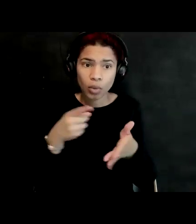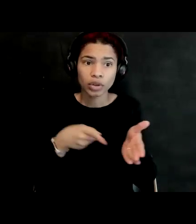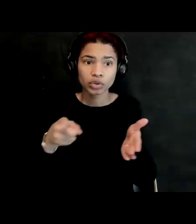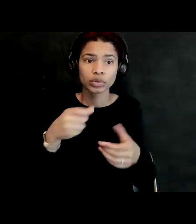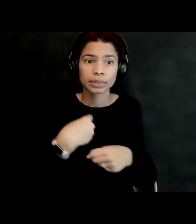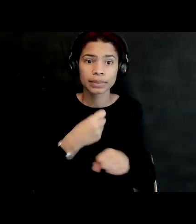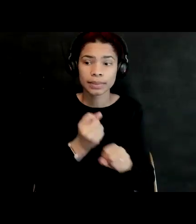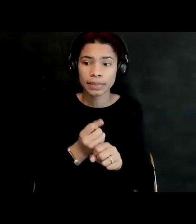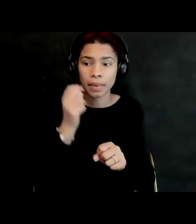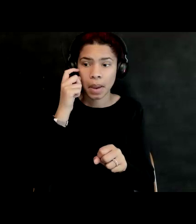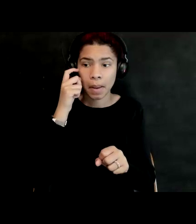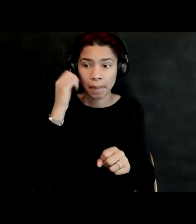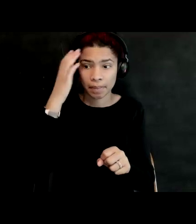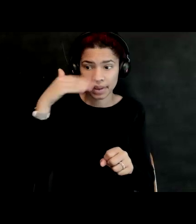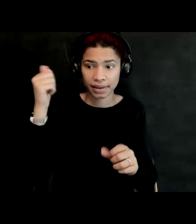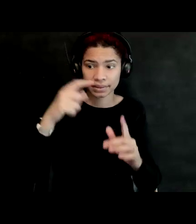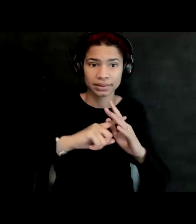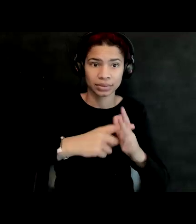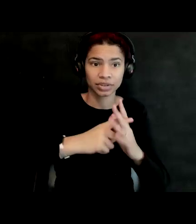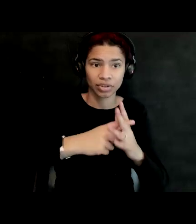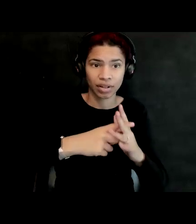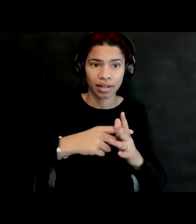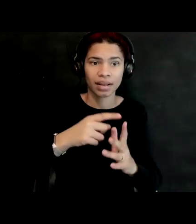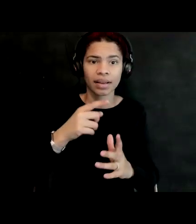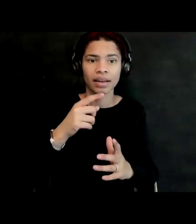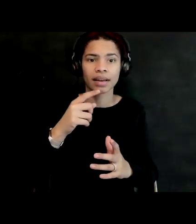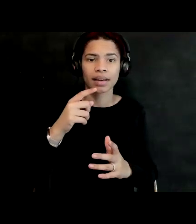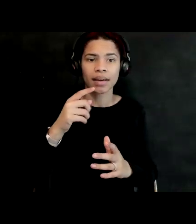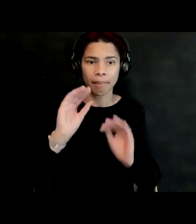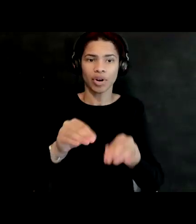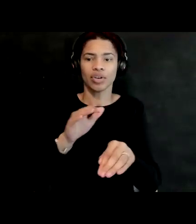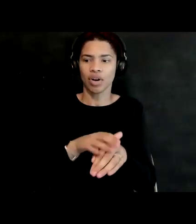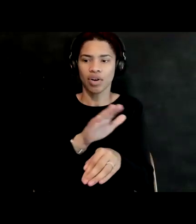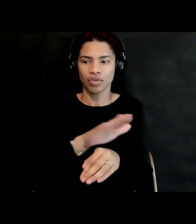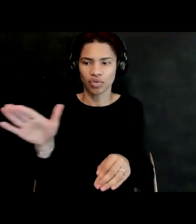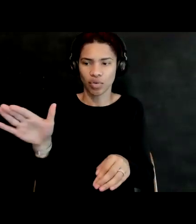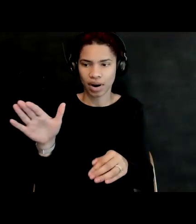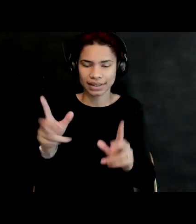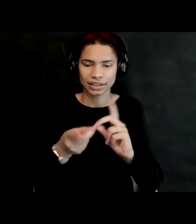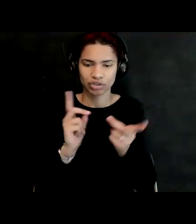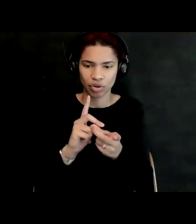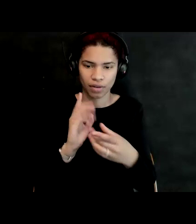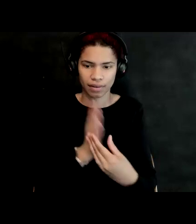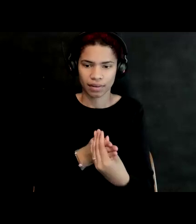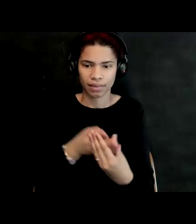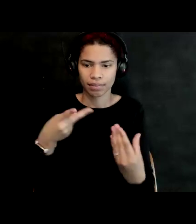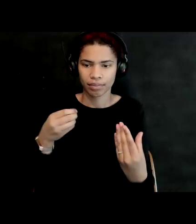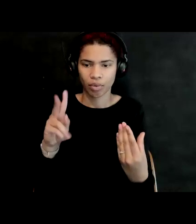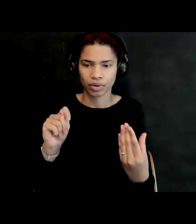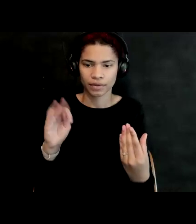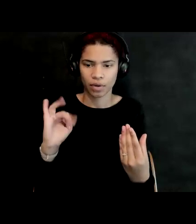it's original, and you can put it on your digital portfolio to sort of share that with each other and with